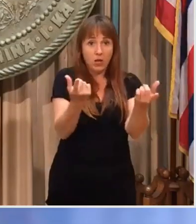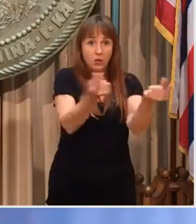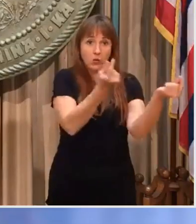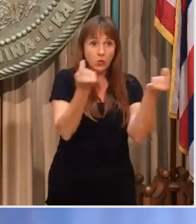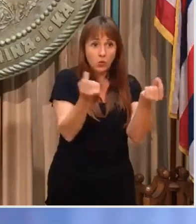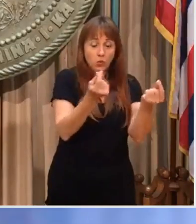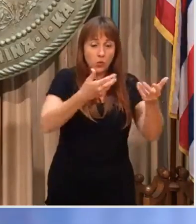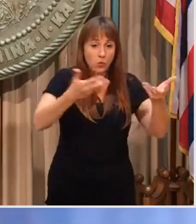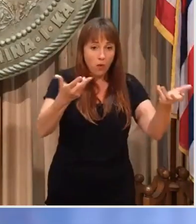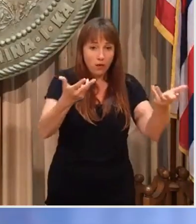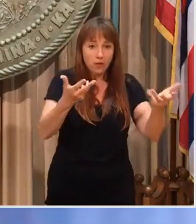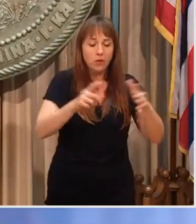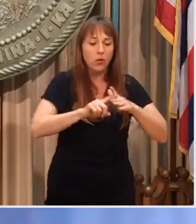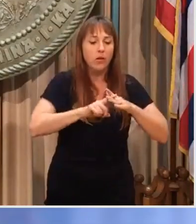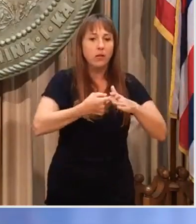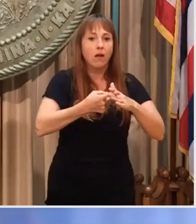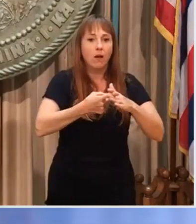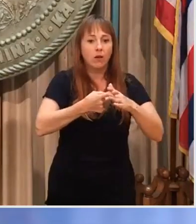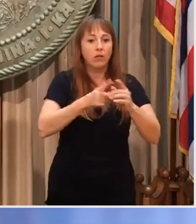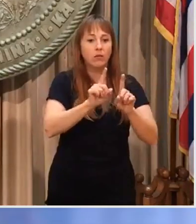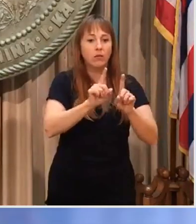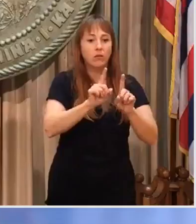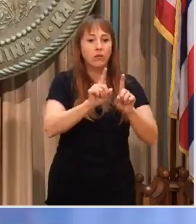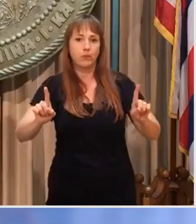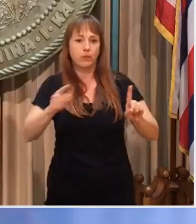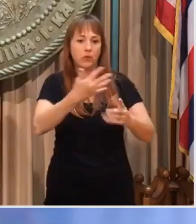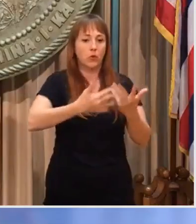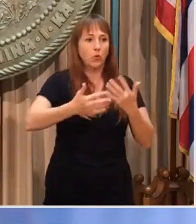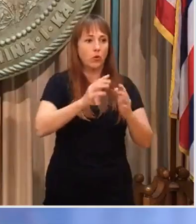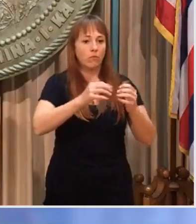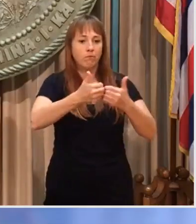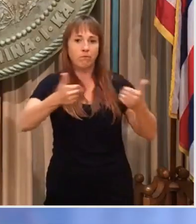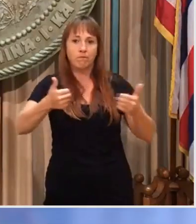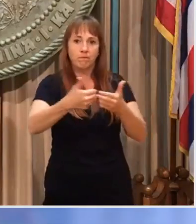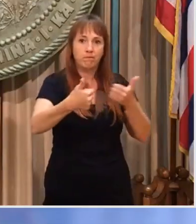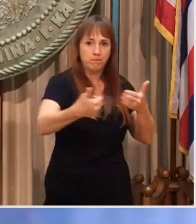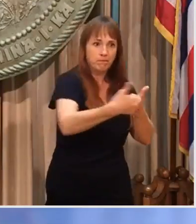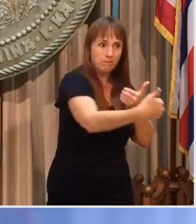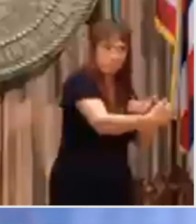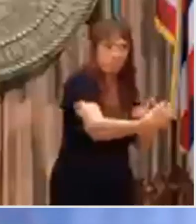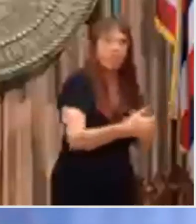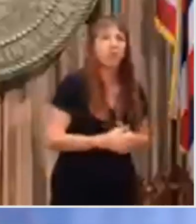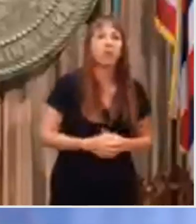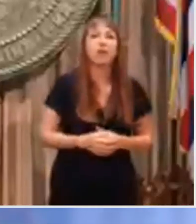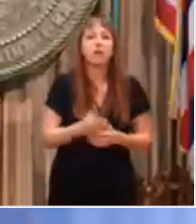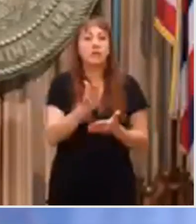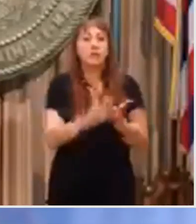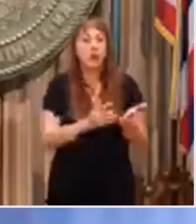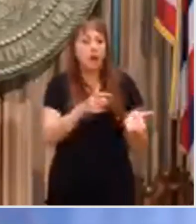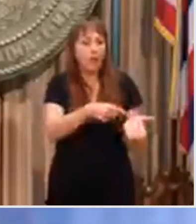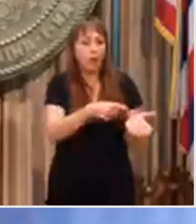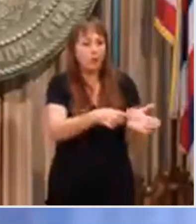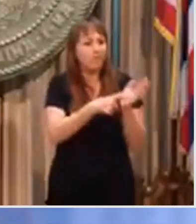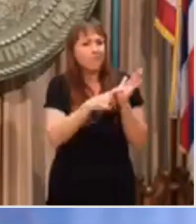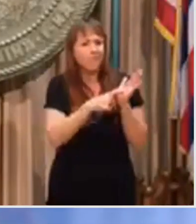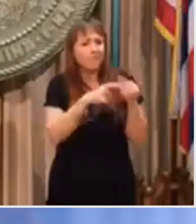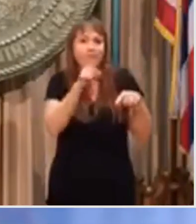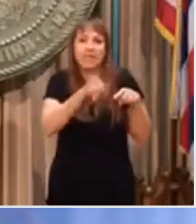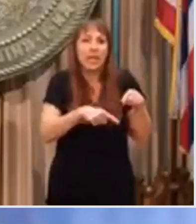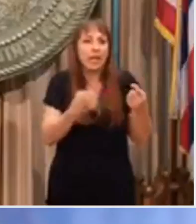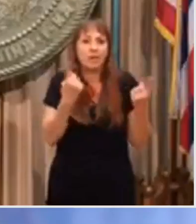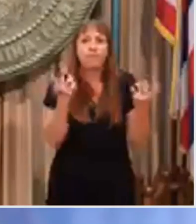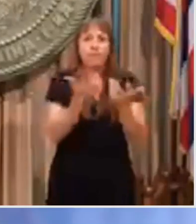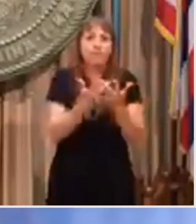actions to initiate social distancing, some of these provisions are just not